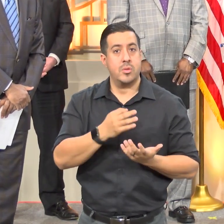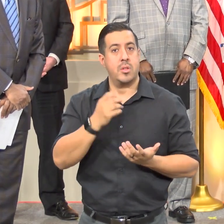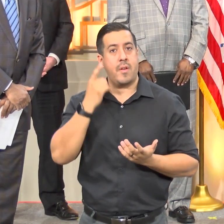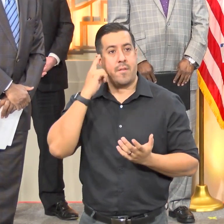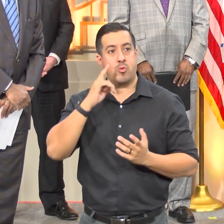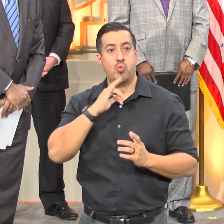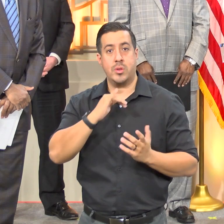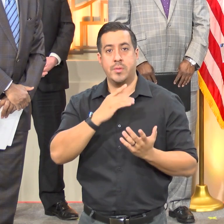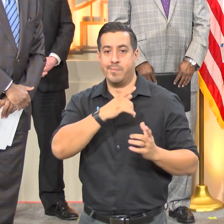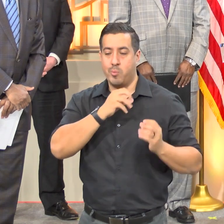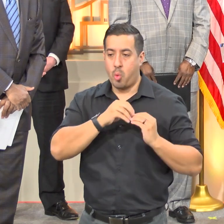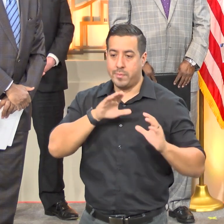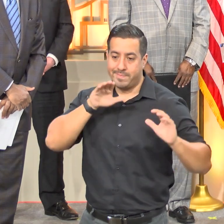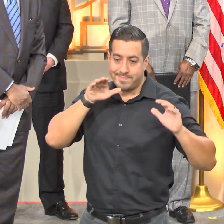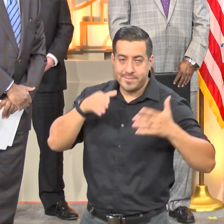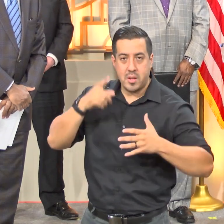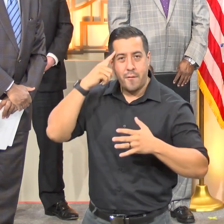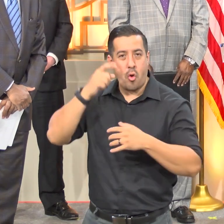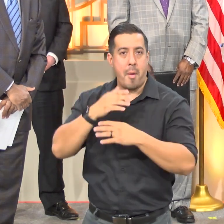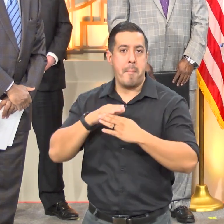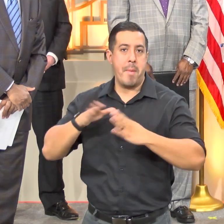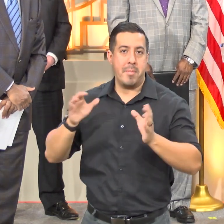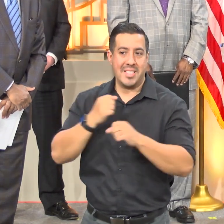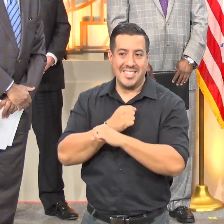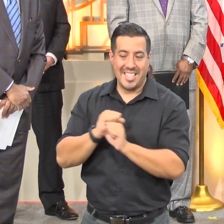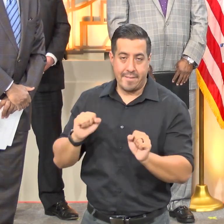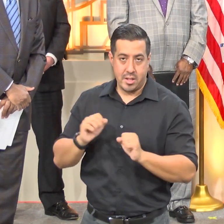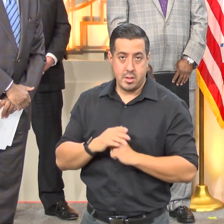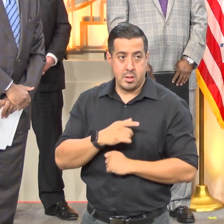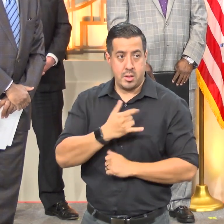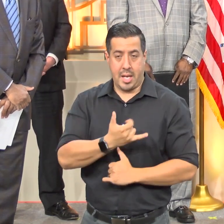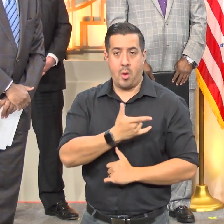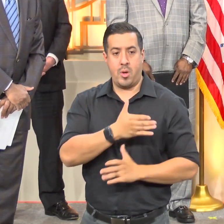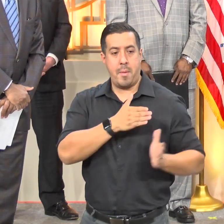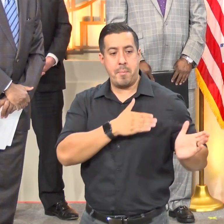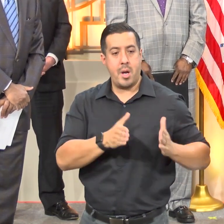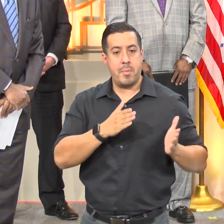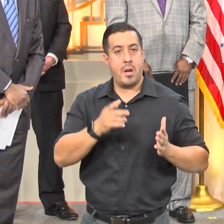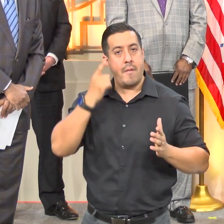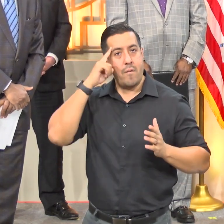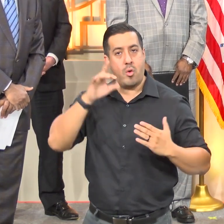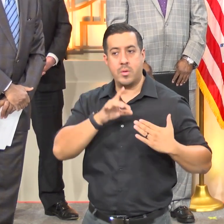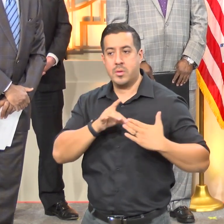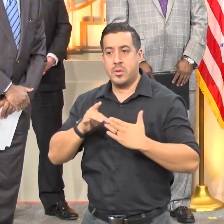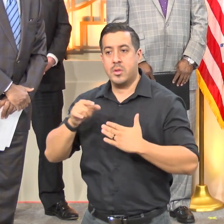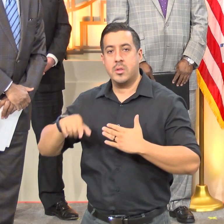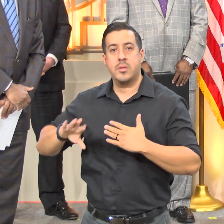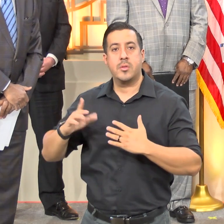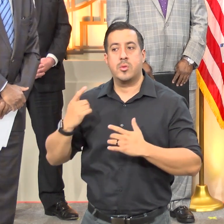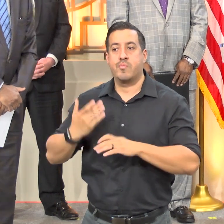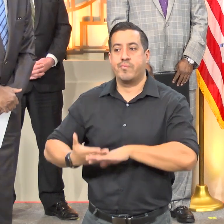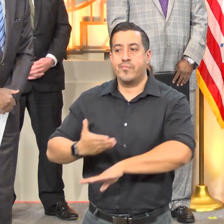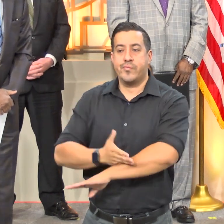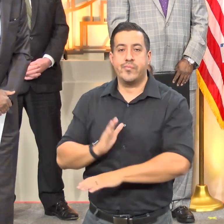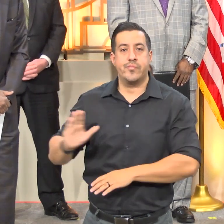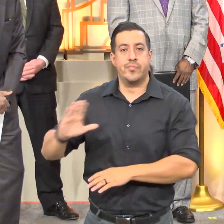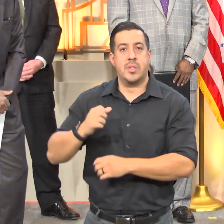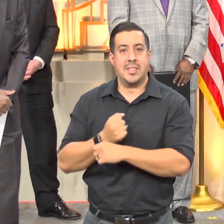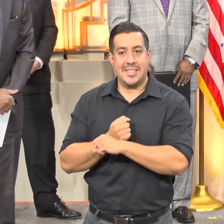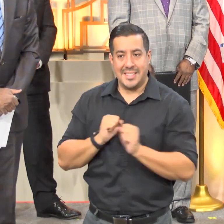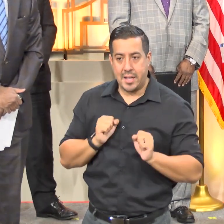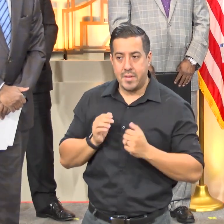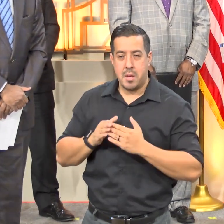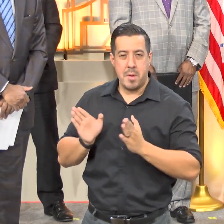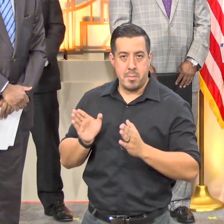exceptional experience and dedication to public safety have prepared him to drive Harris County's ongoing efforts to enhance public safety